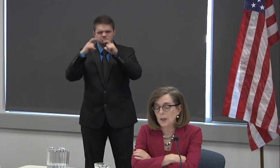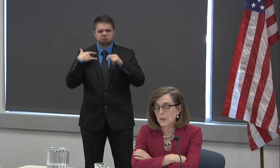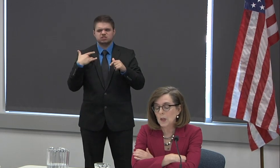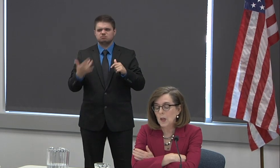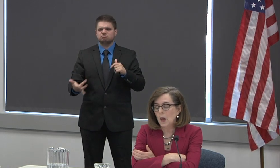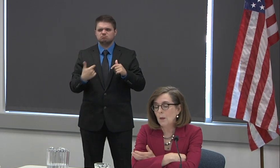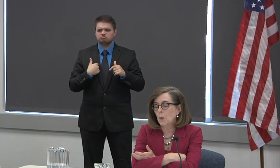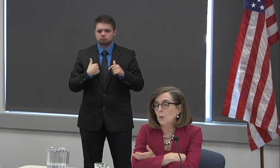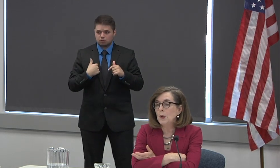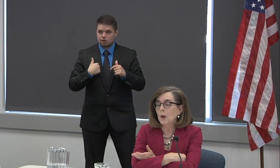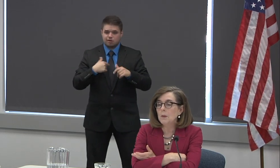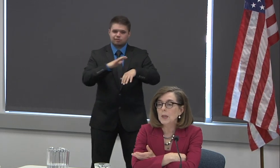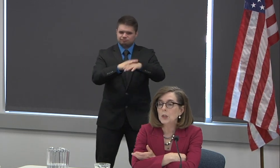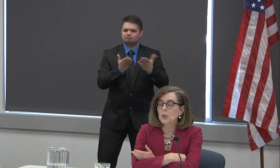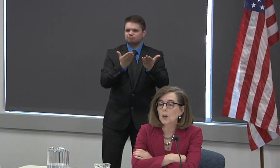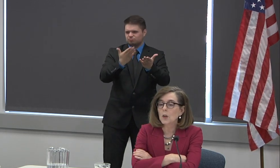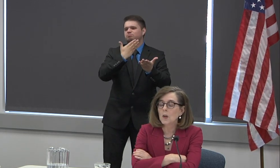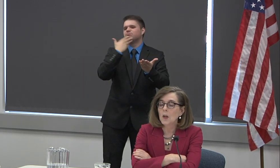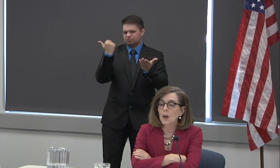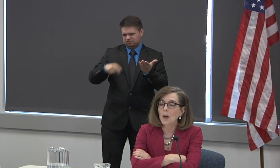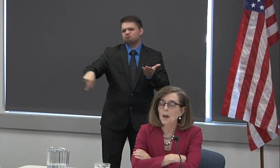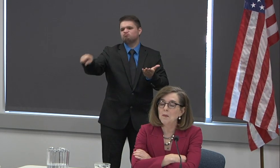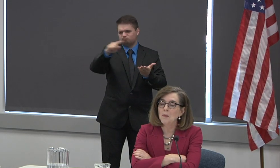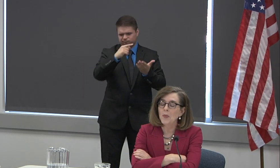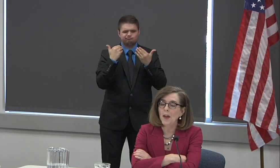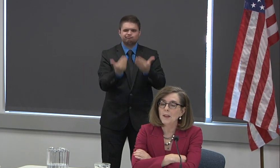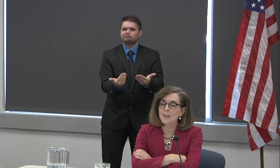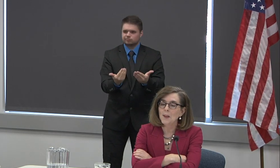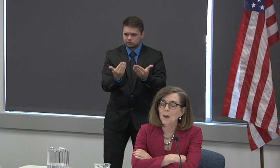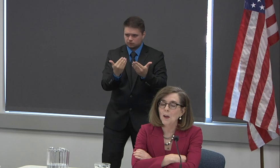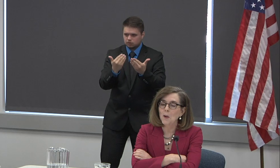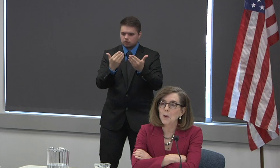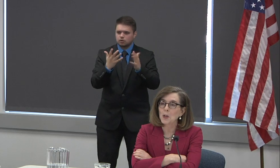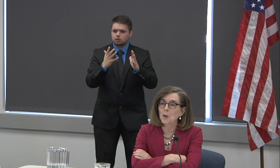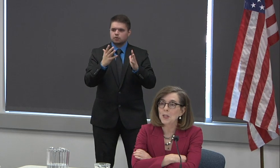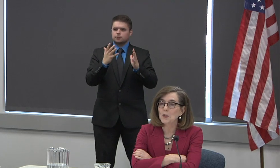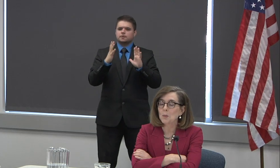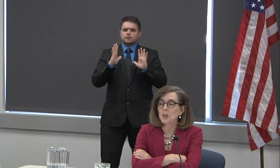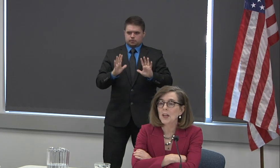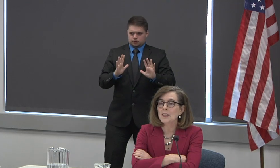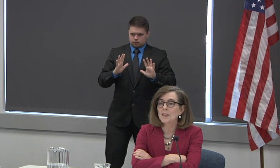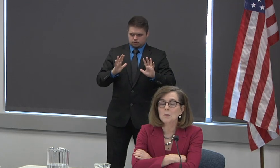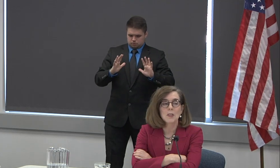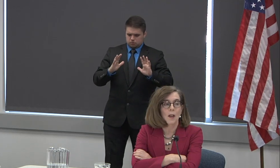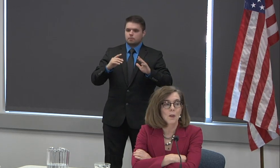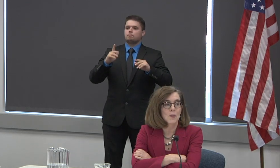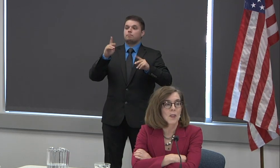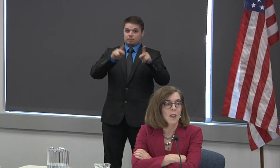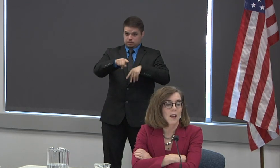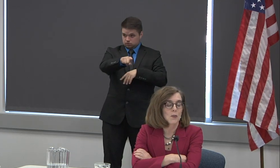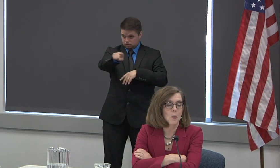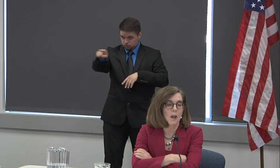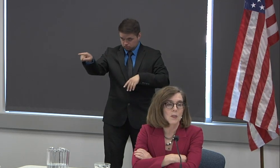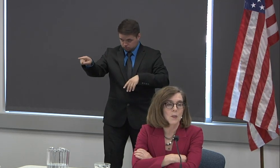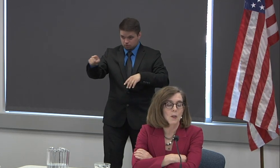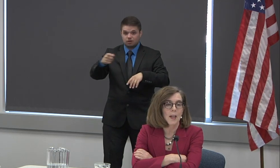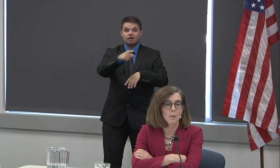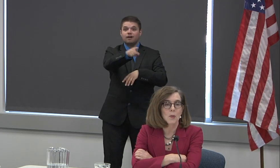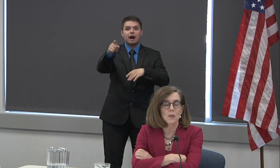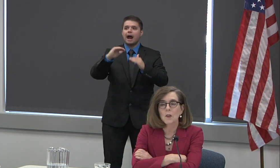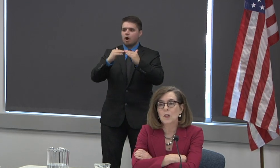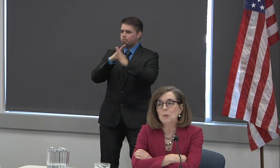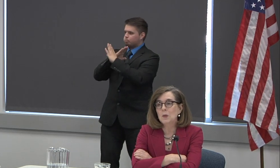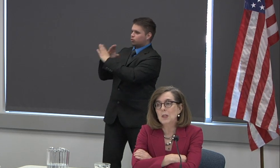coverings, we want to make sure that Oregonians are protecting themselves as well as their neighbors